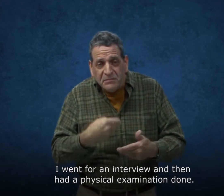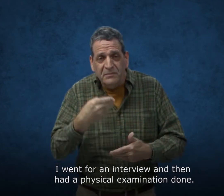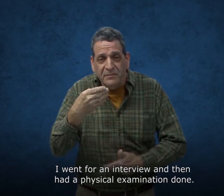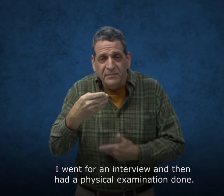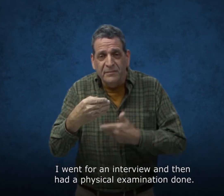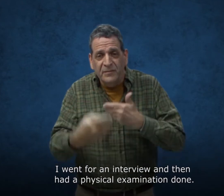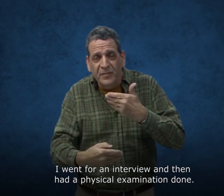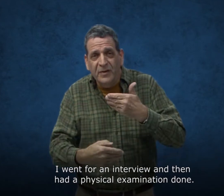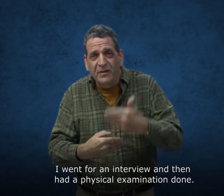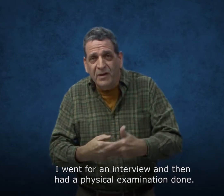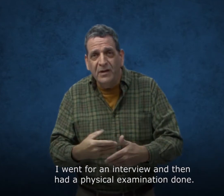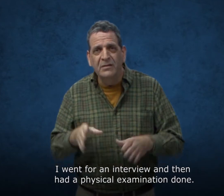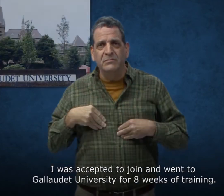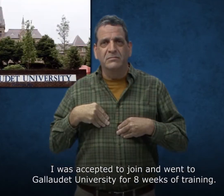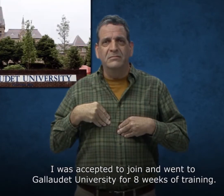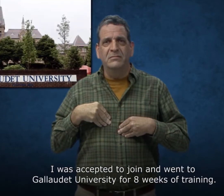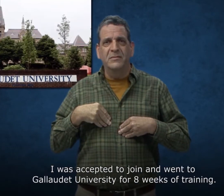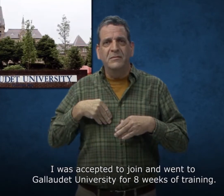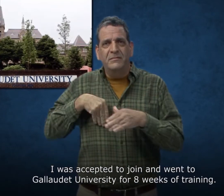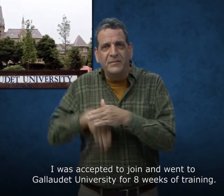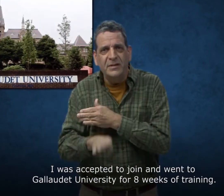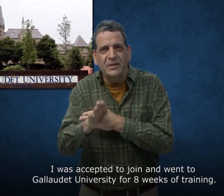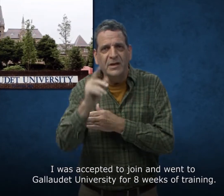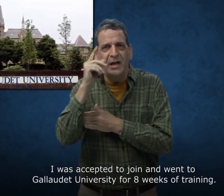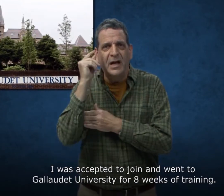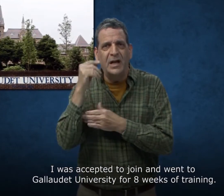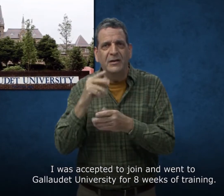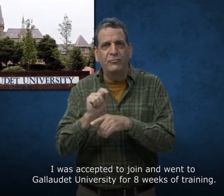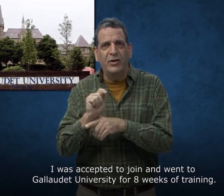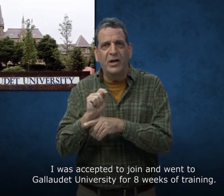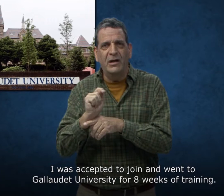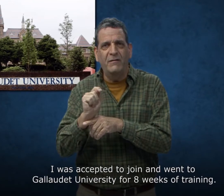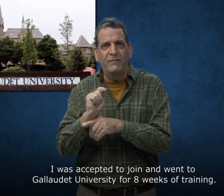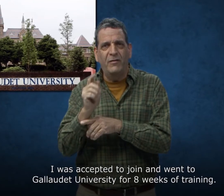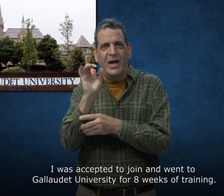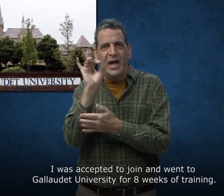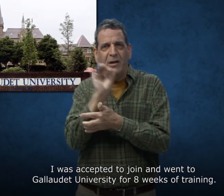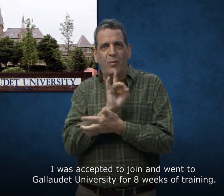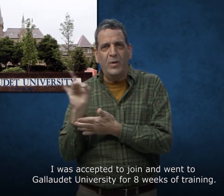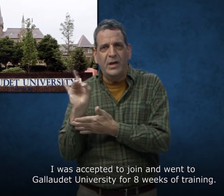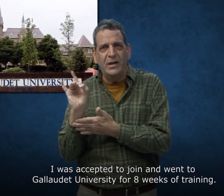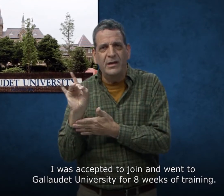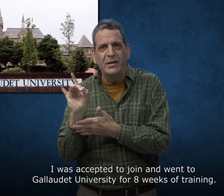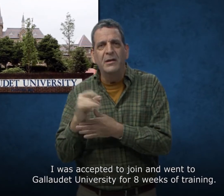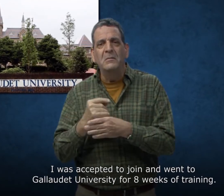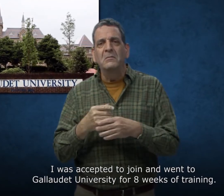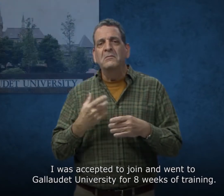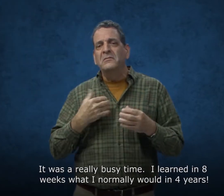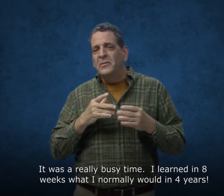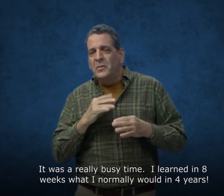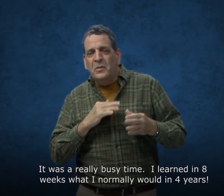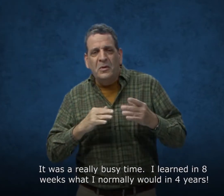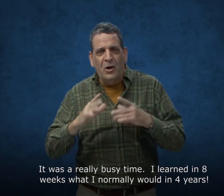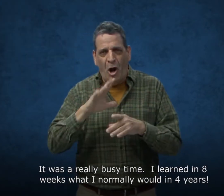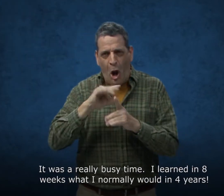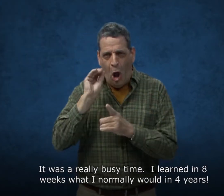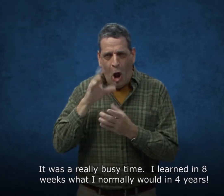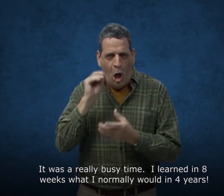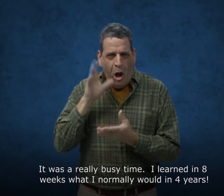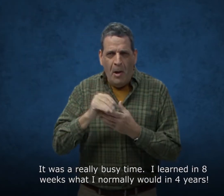physical examination done. I was accepted to join and went to Gallaudet University for 8 weeks of training. It was really busy time.